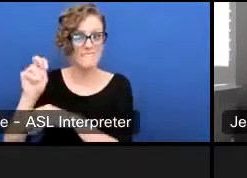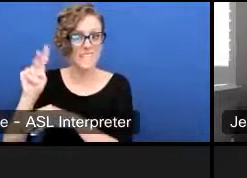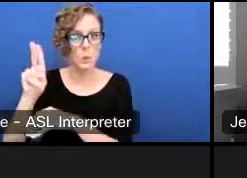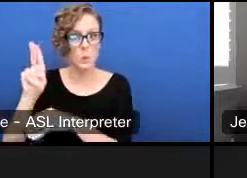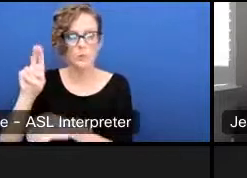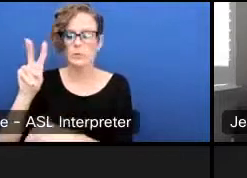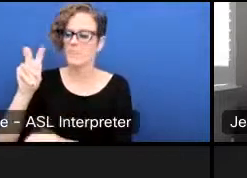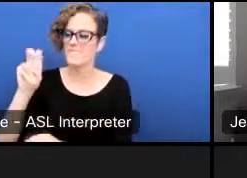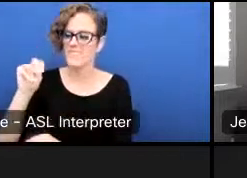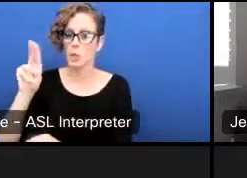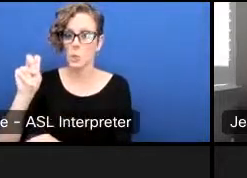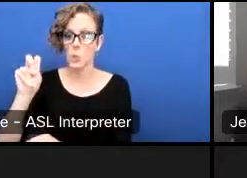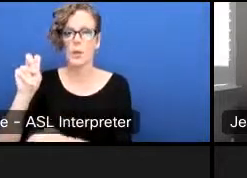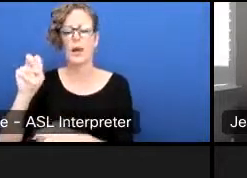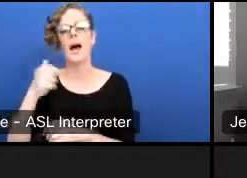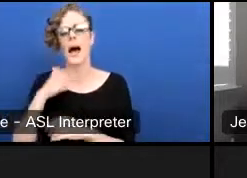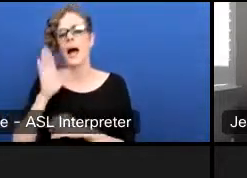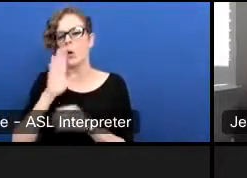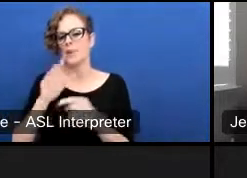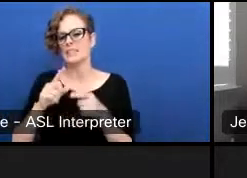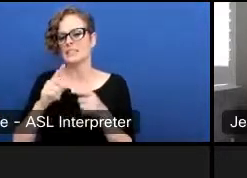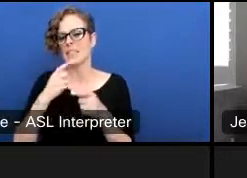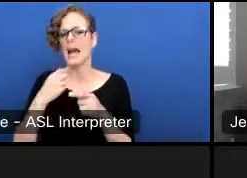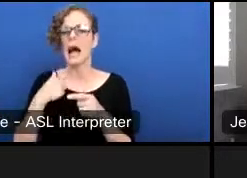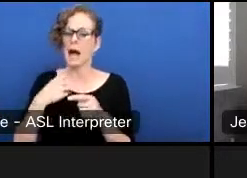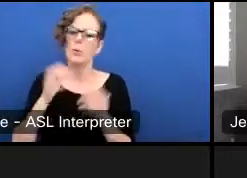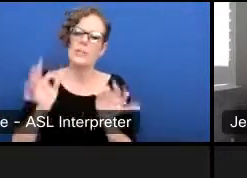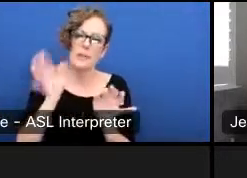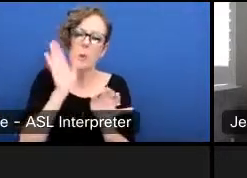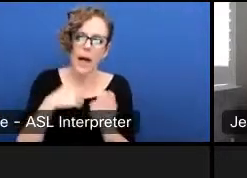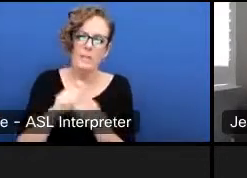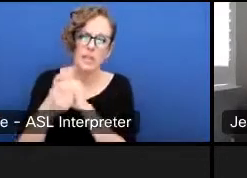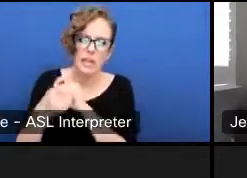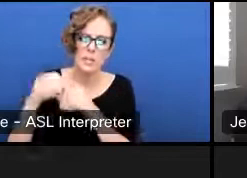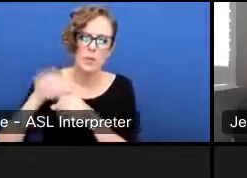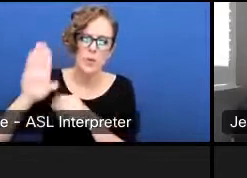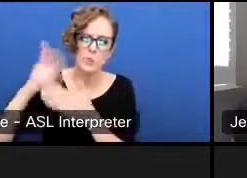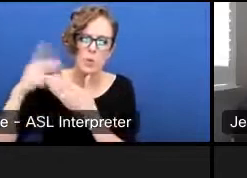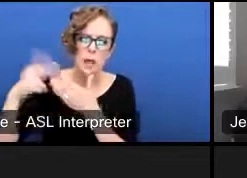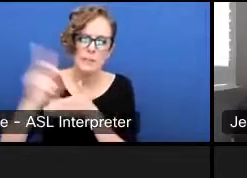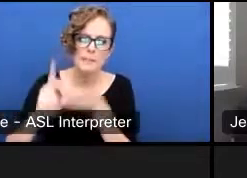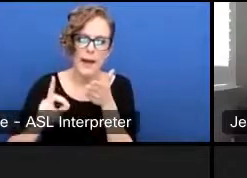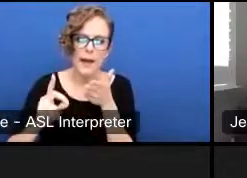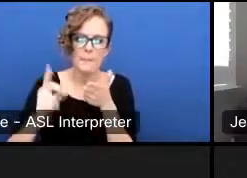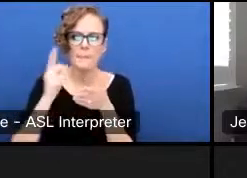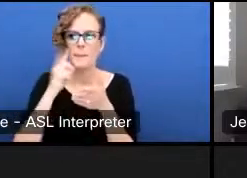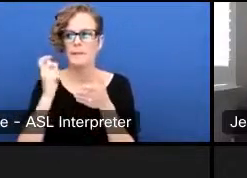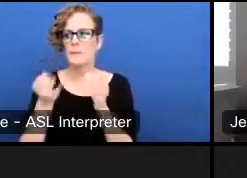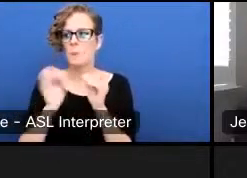there, I will say, I'm certain it will be a change with your program design because it will be more of a permanent